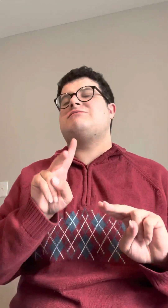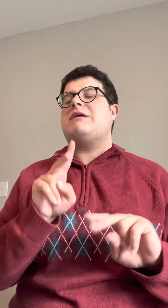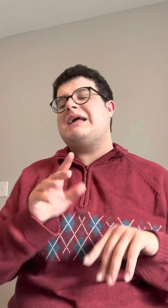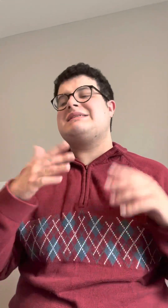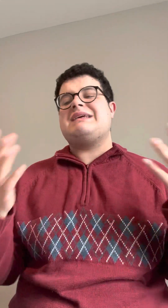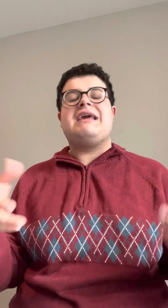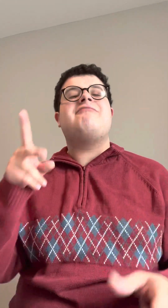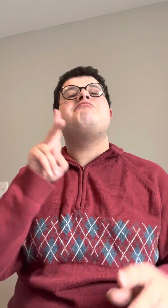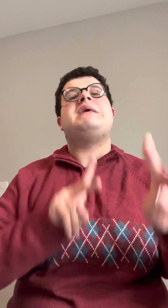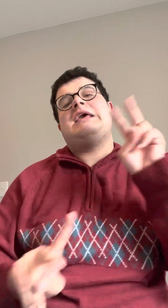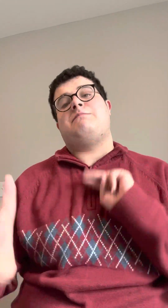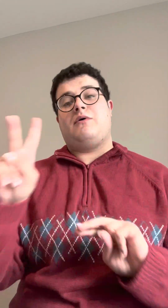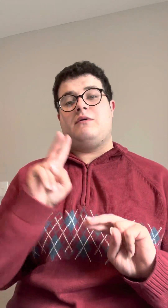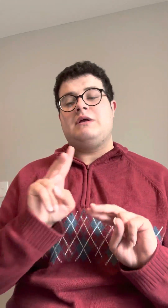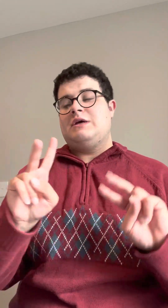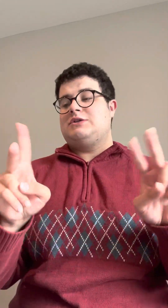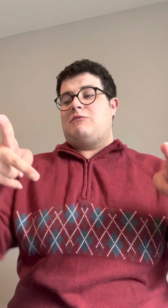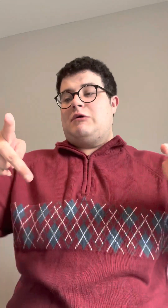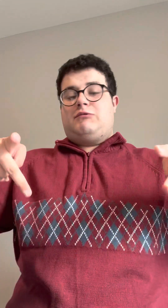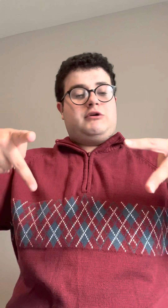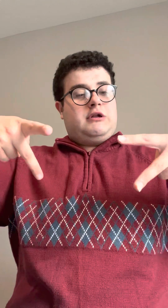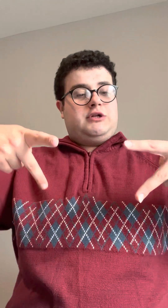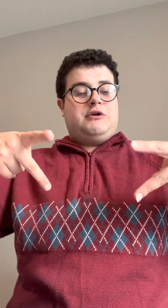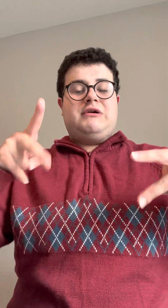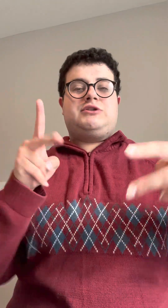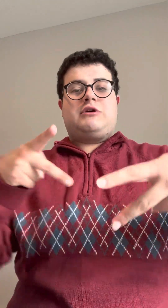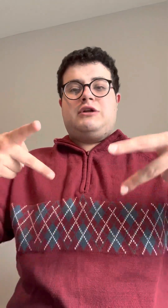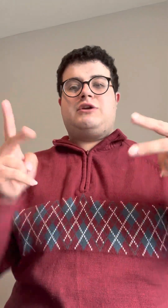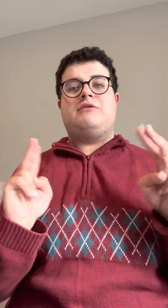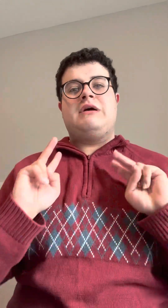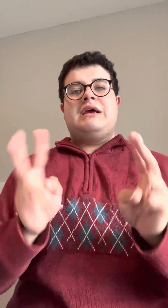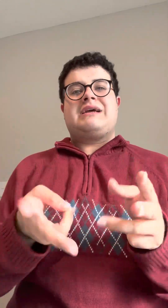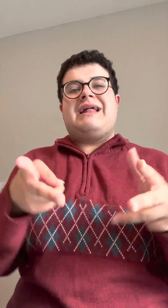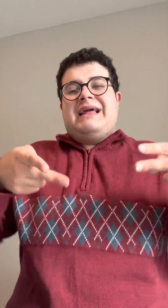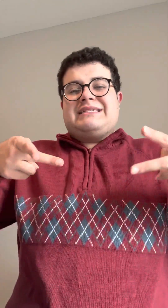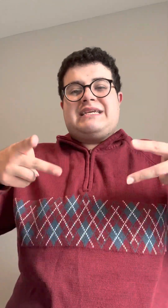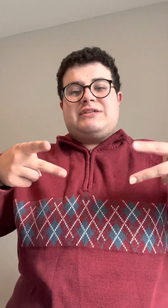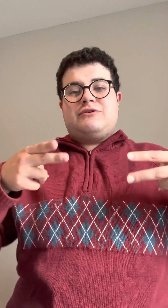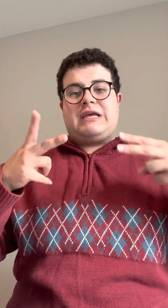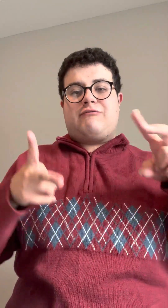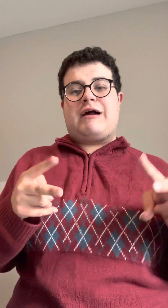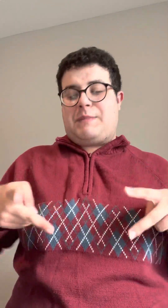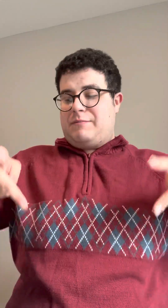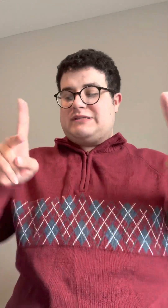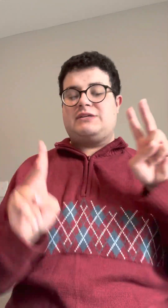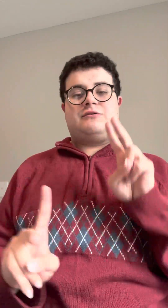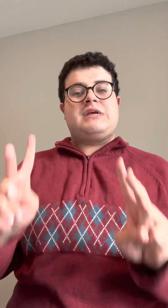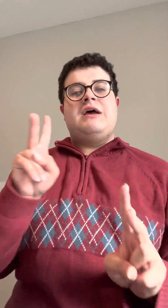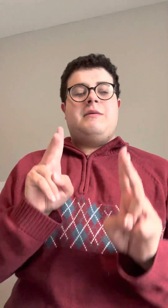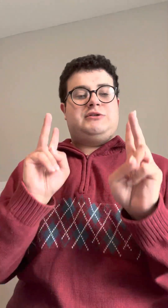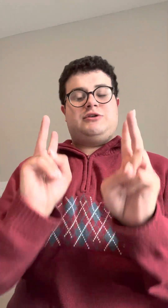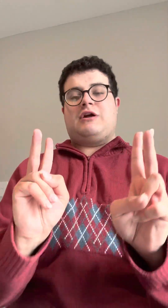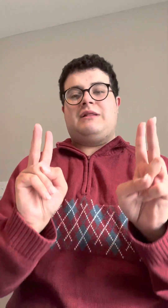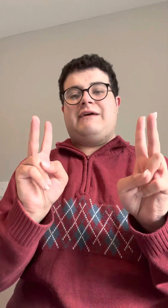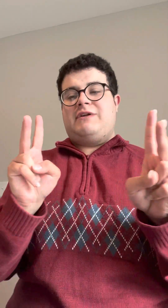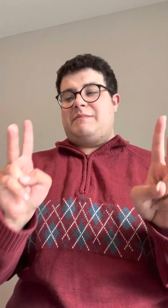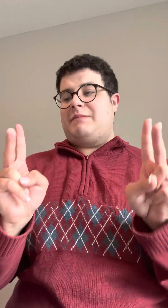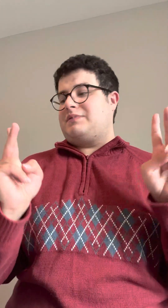really a city of people. So what you're going to do is you're going to do kind of like scissors, like rock, paper, scissors, but you're going to lift them up like